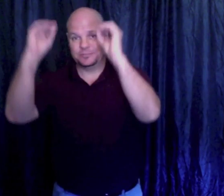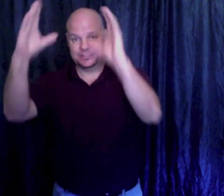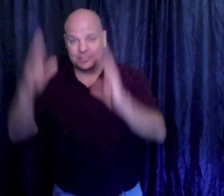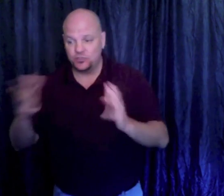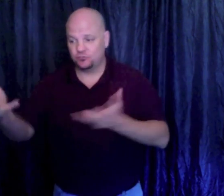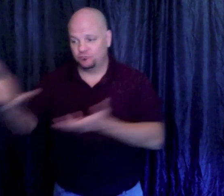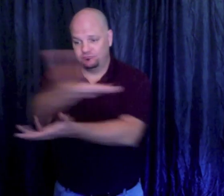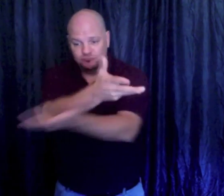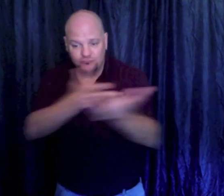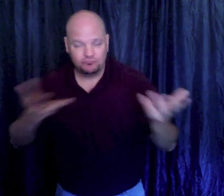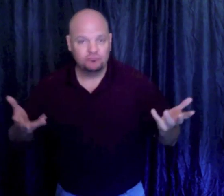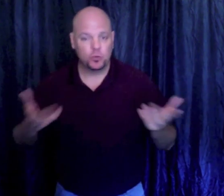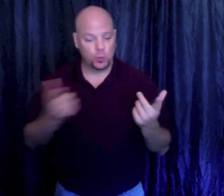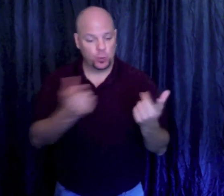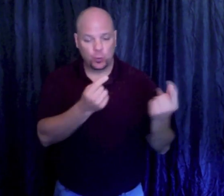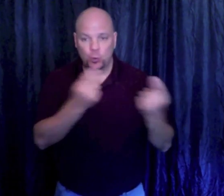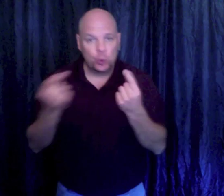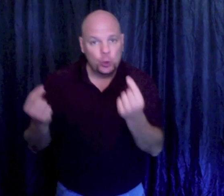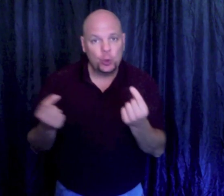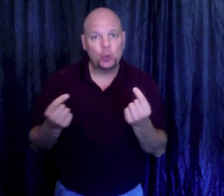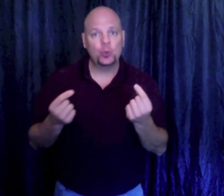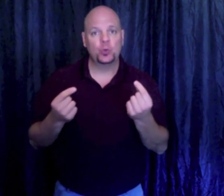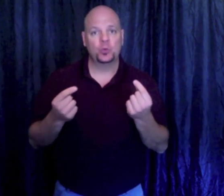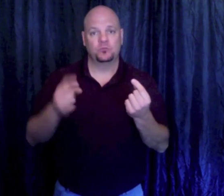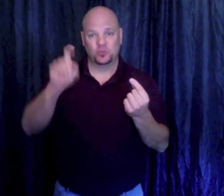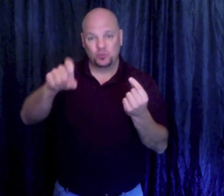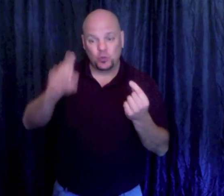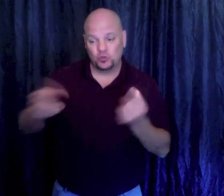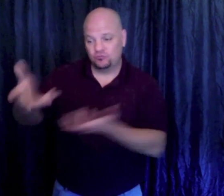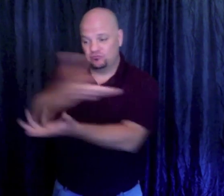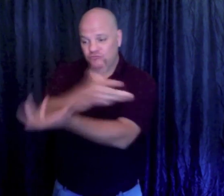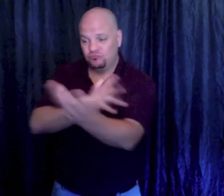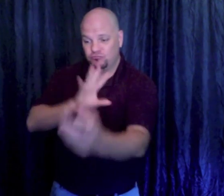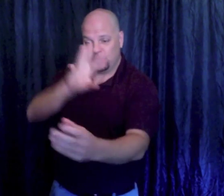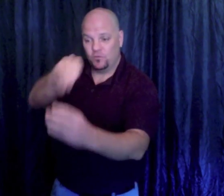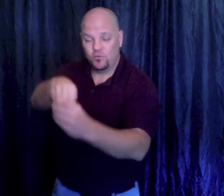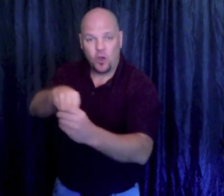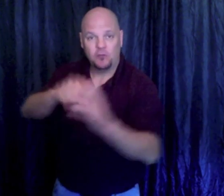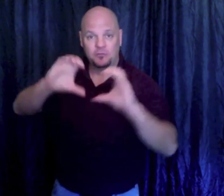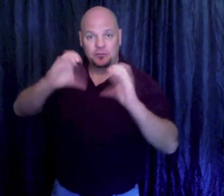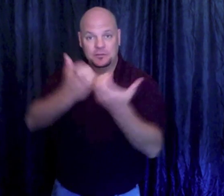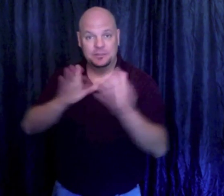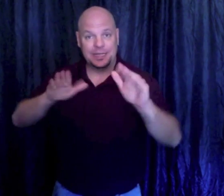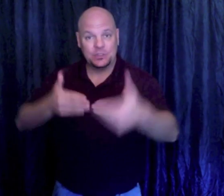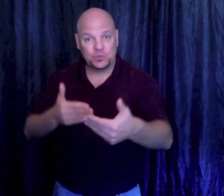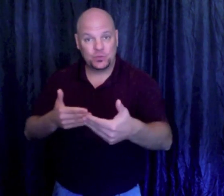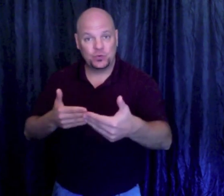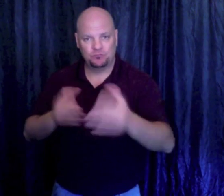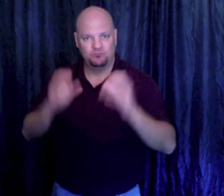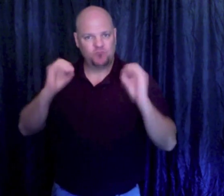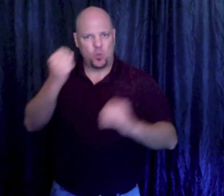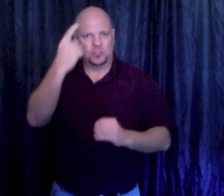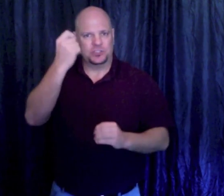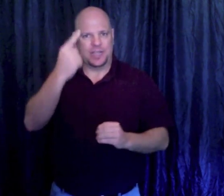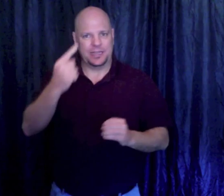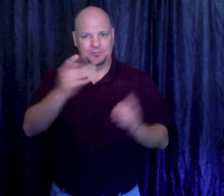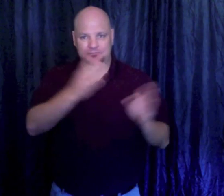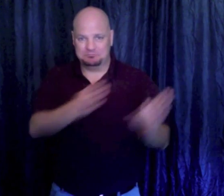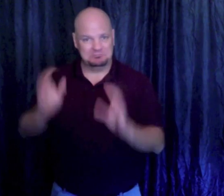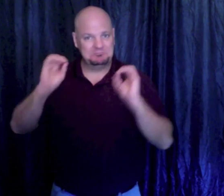teacher, or how the interpreter is going to be a part of this classroom environment, part of this culture, it can